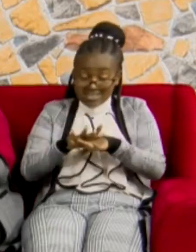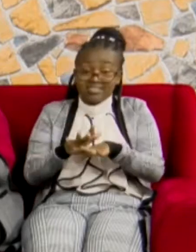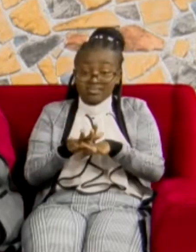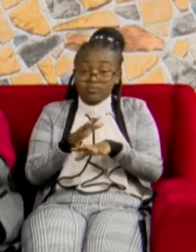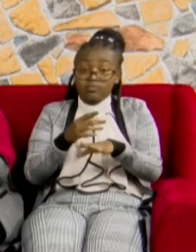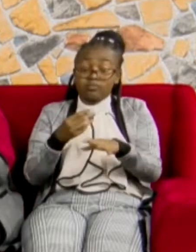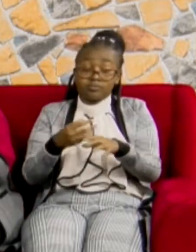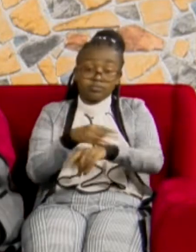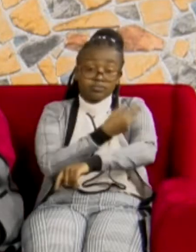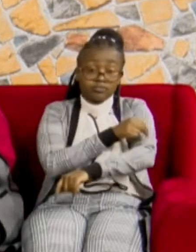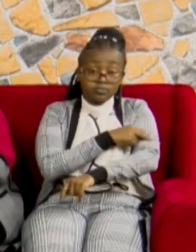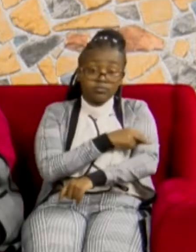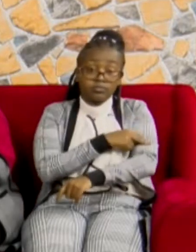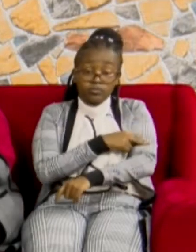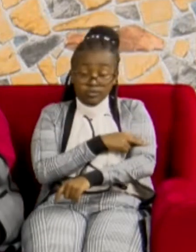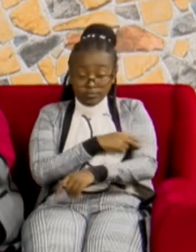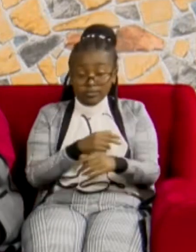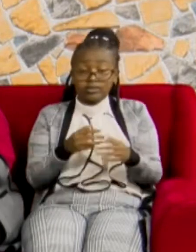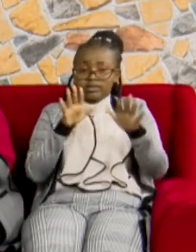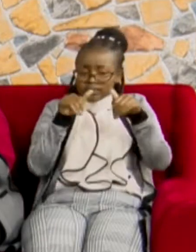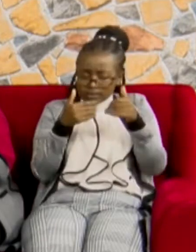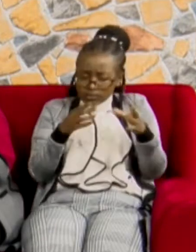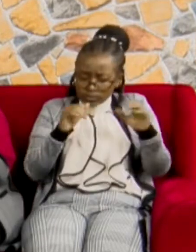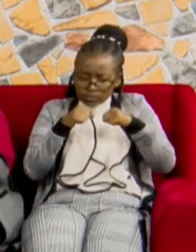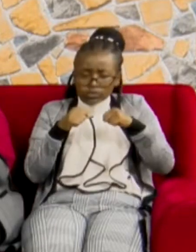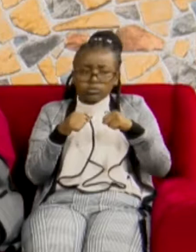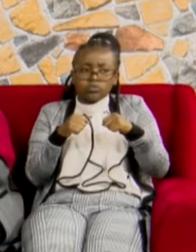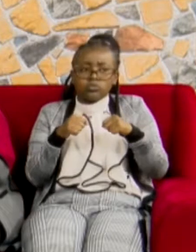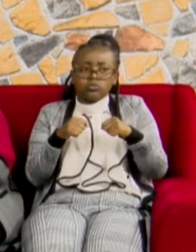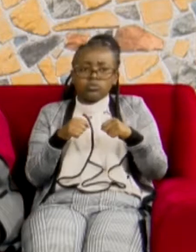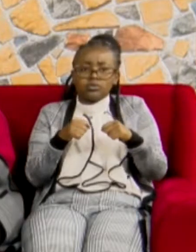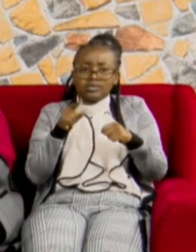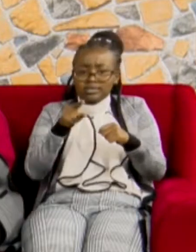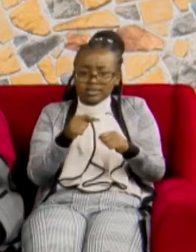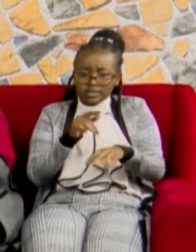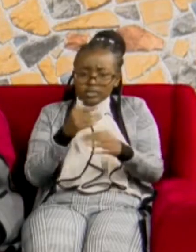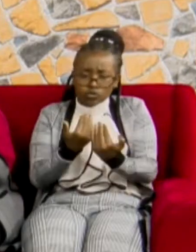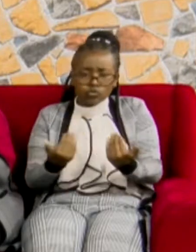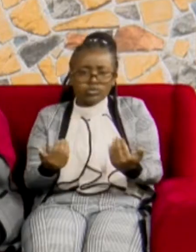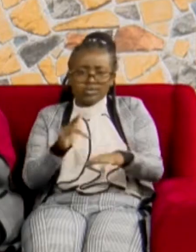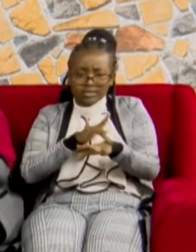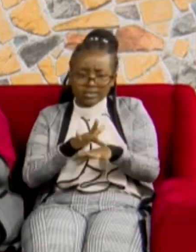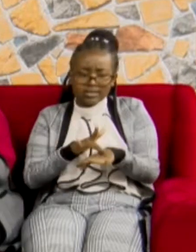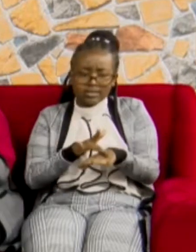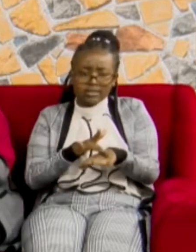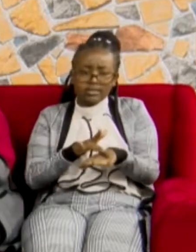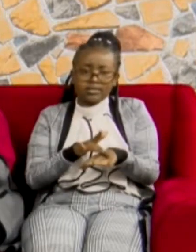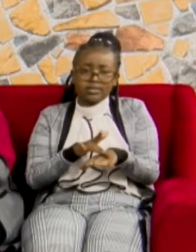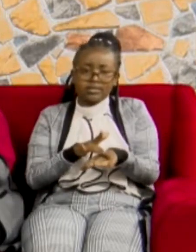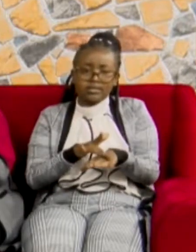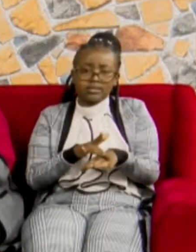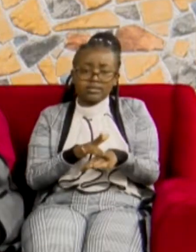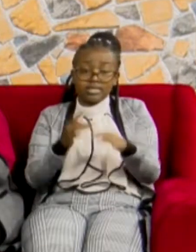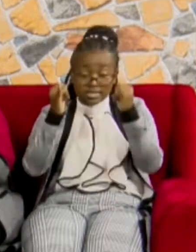good outcomes. So people are finding like, how can we catch these children early? And so that, so it's a